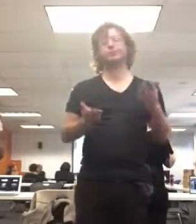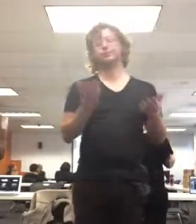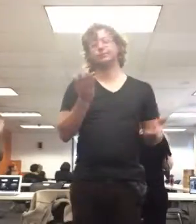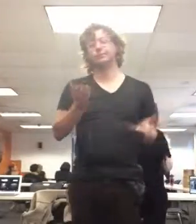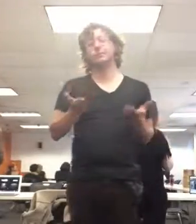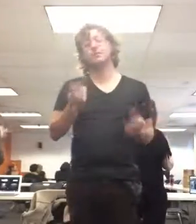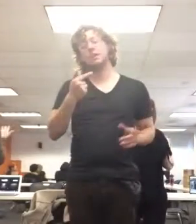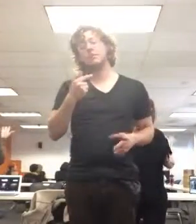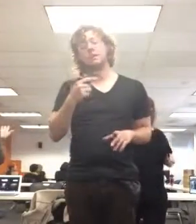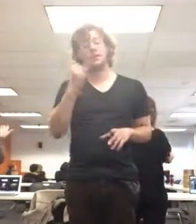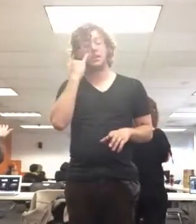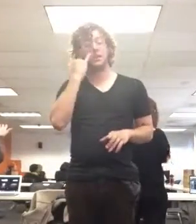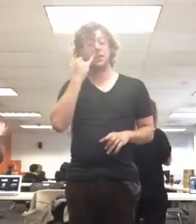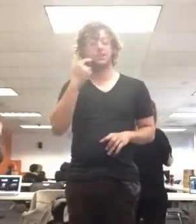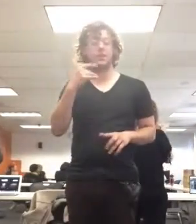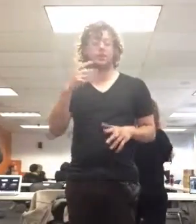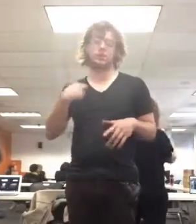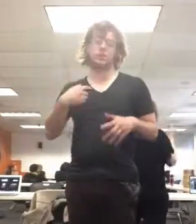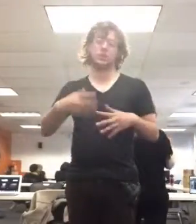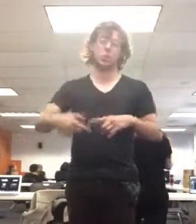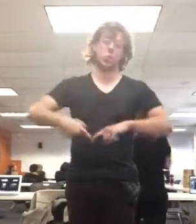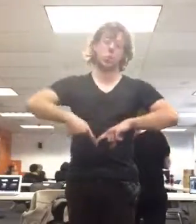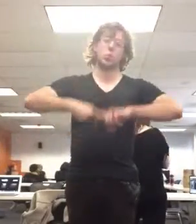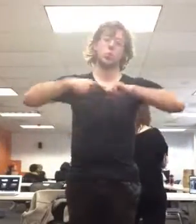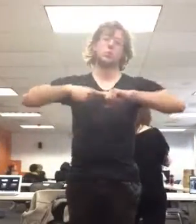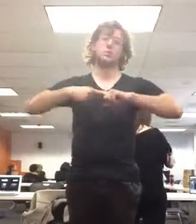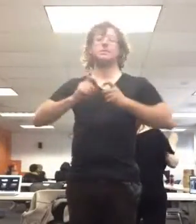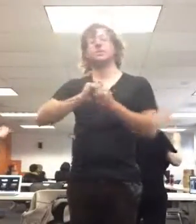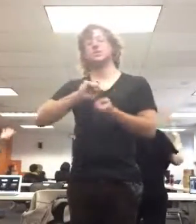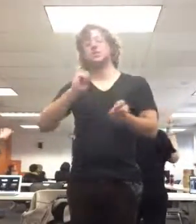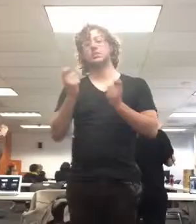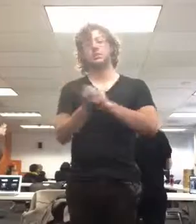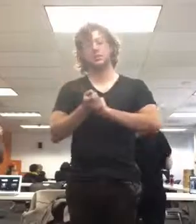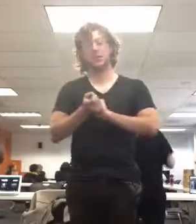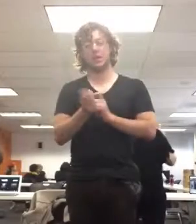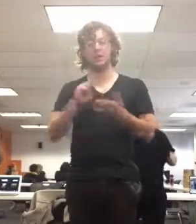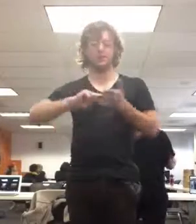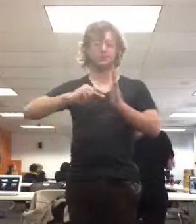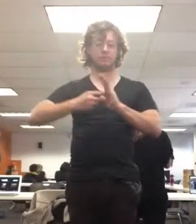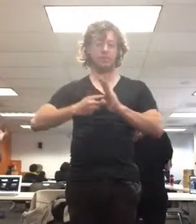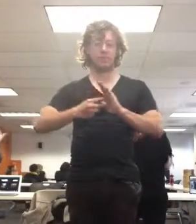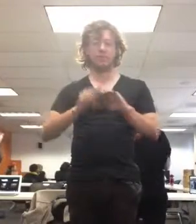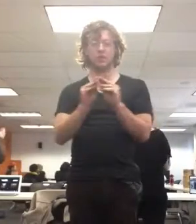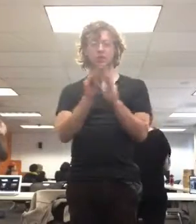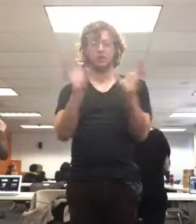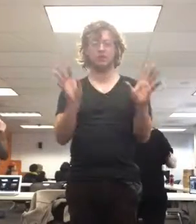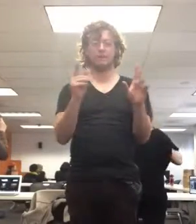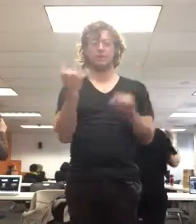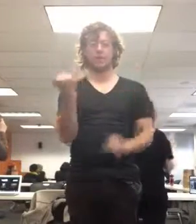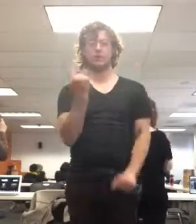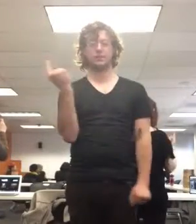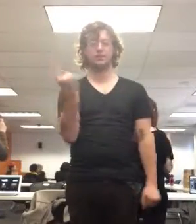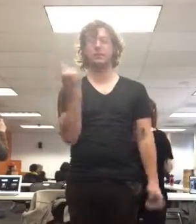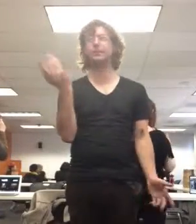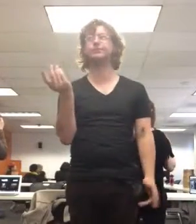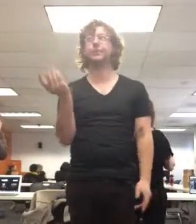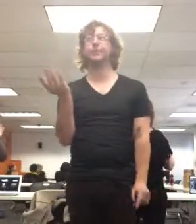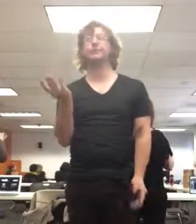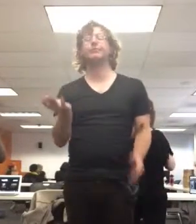everything needed to be stopped and you have to go back and really explain or clarify something if the interpreter got it way off, then